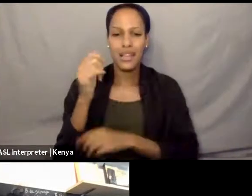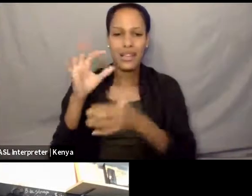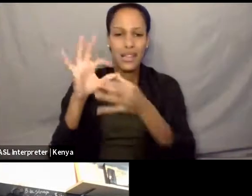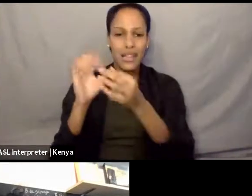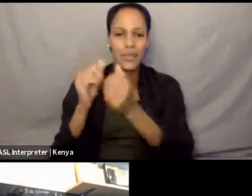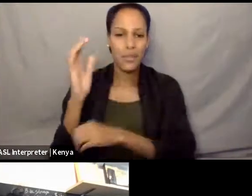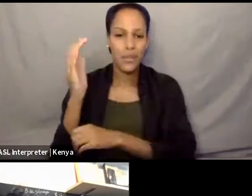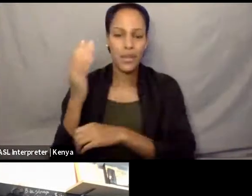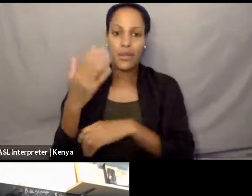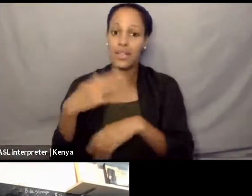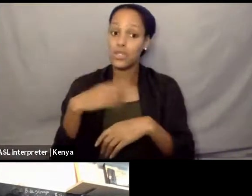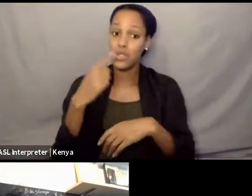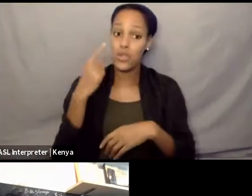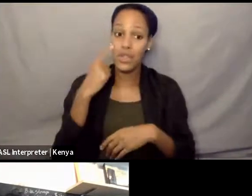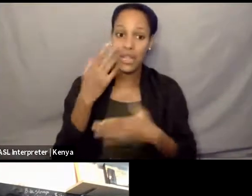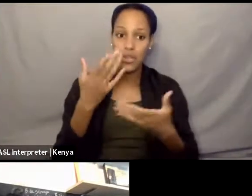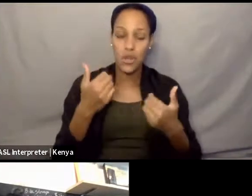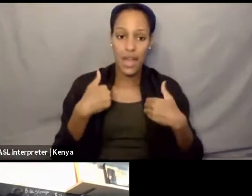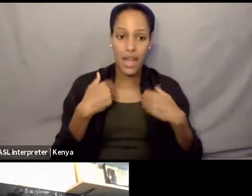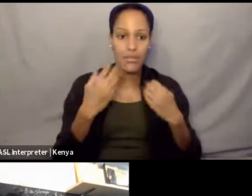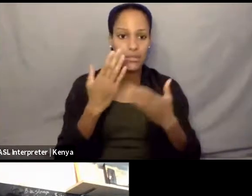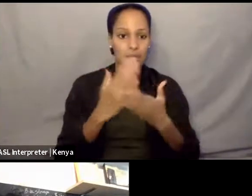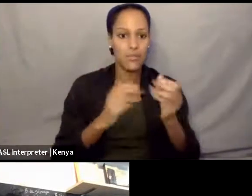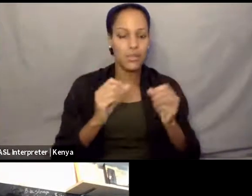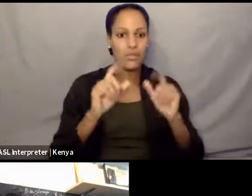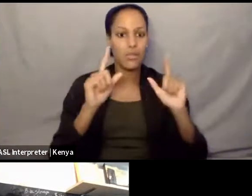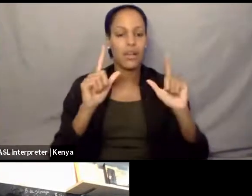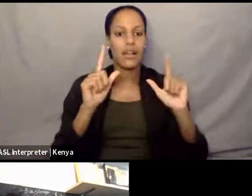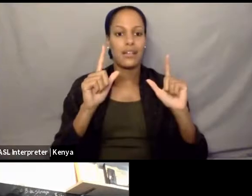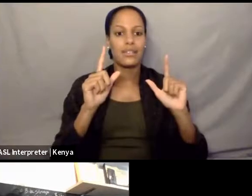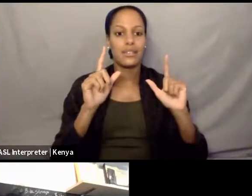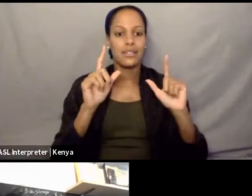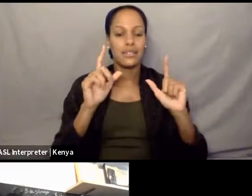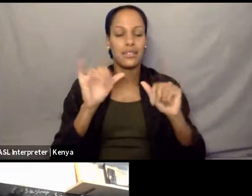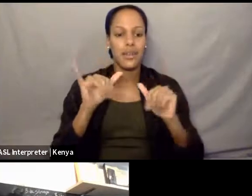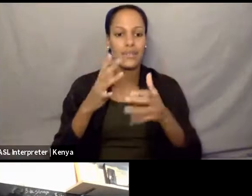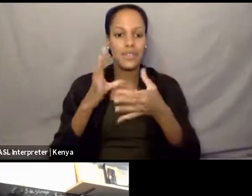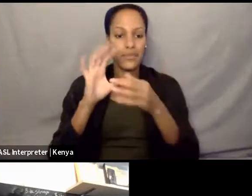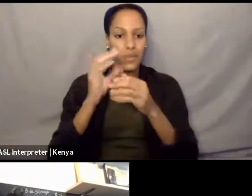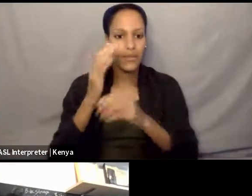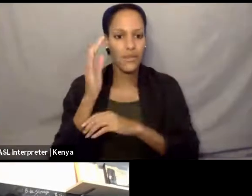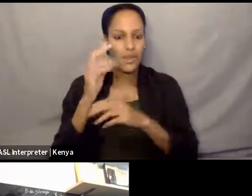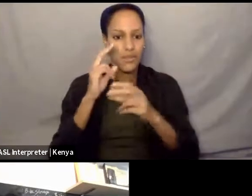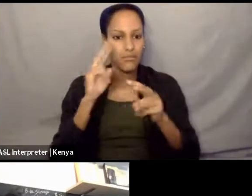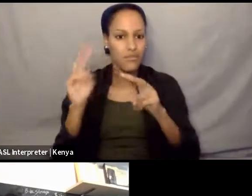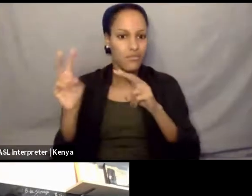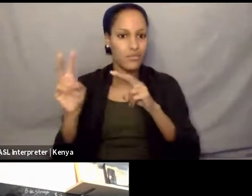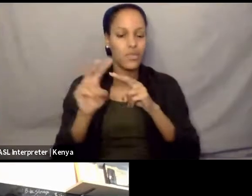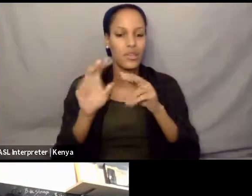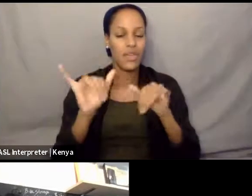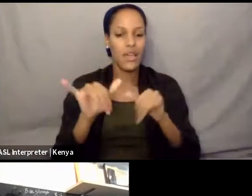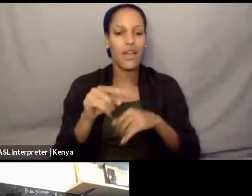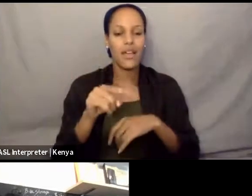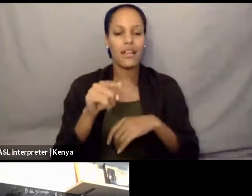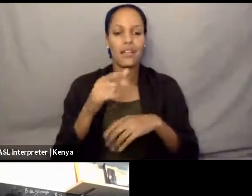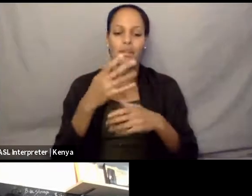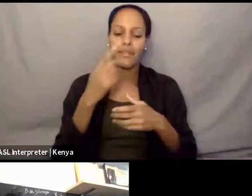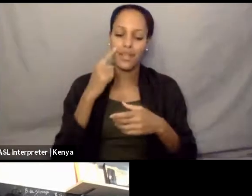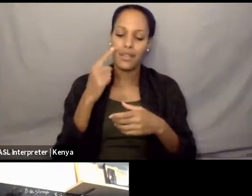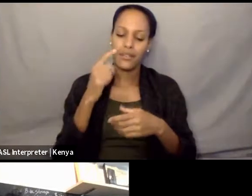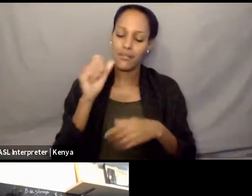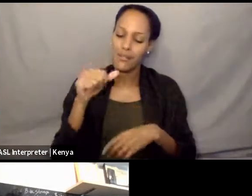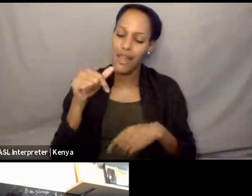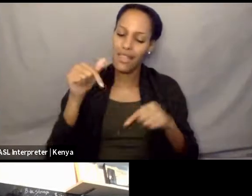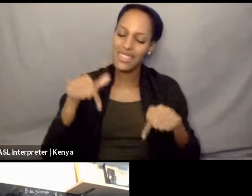anything surprising that you found in what was reflected there, or did you say, yeah, this is me, and this is what I